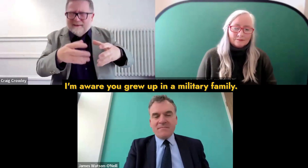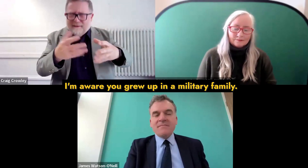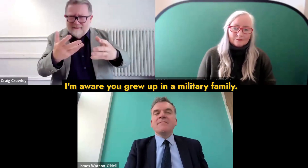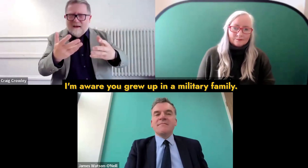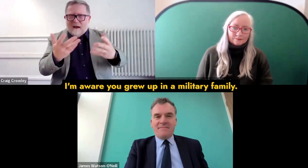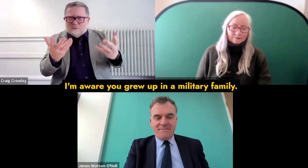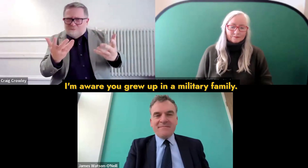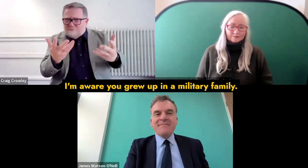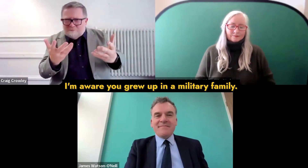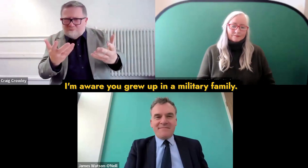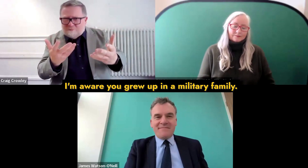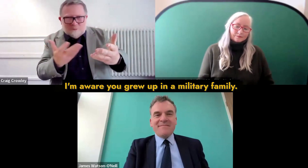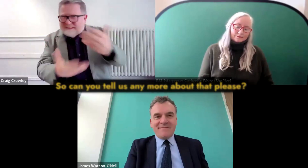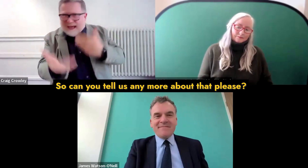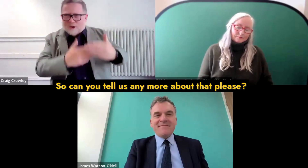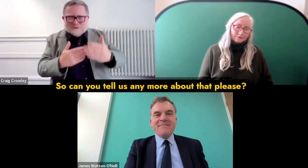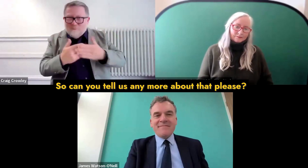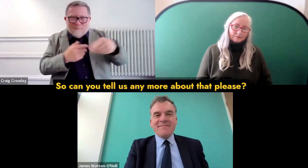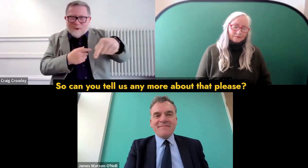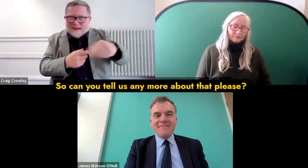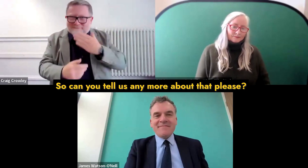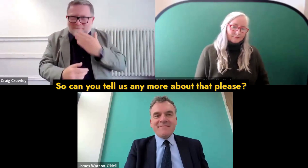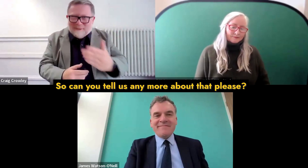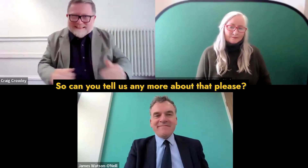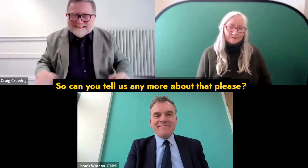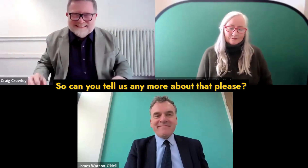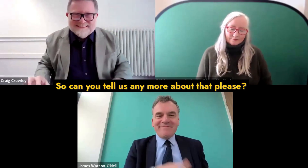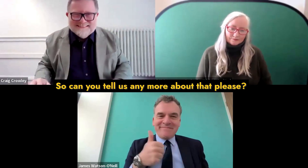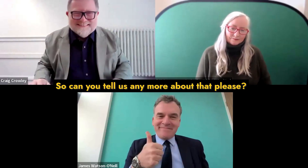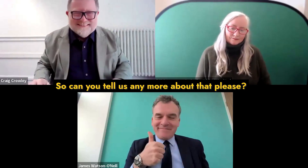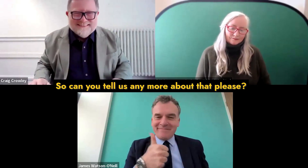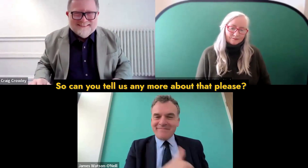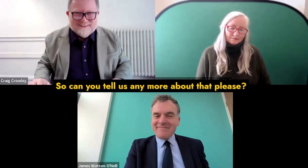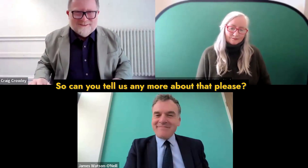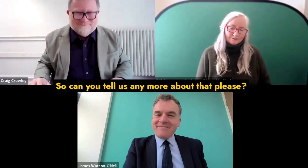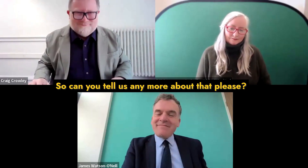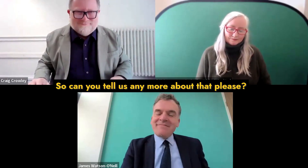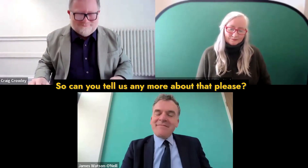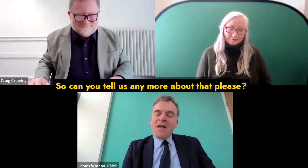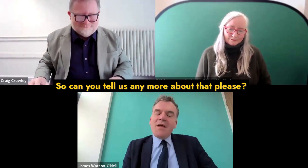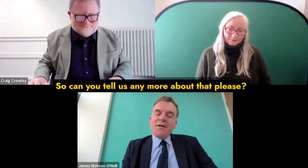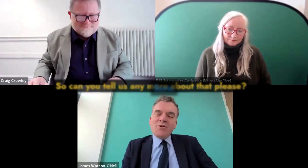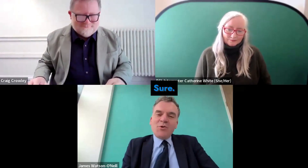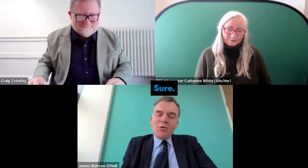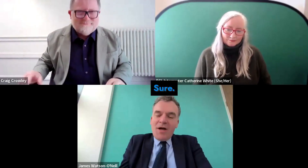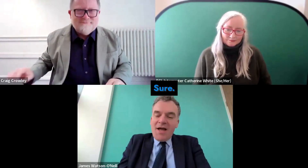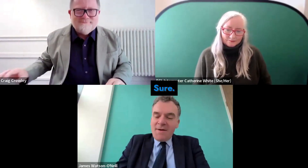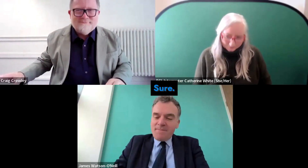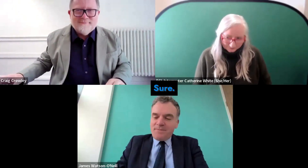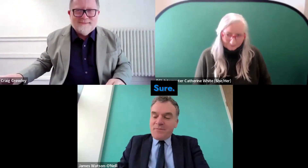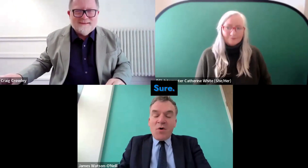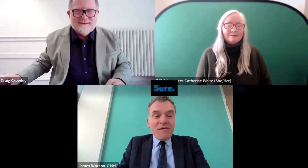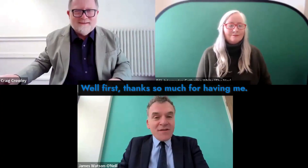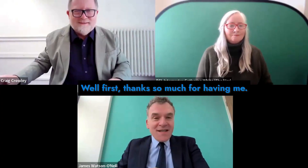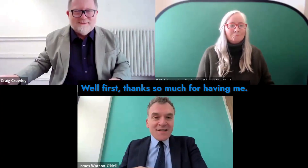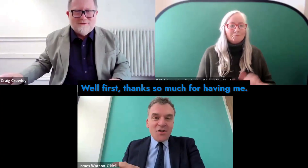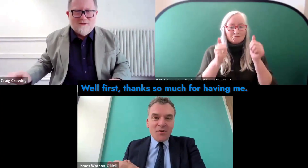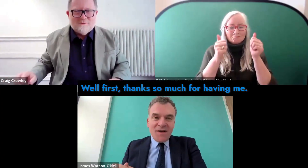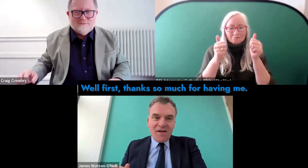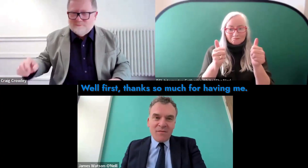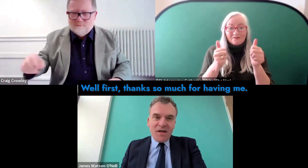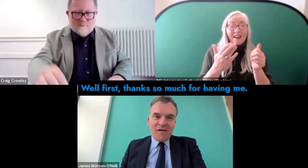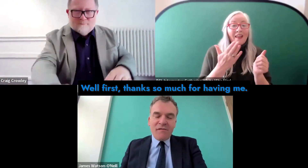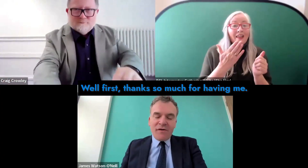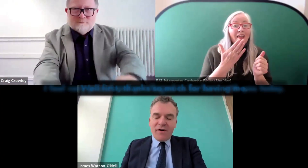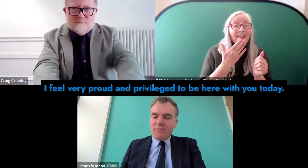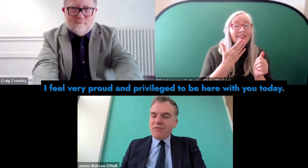a military family. So can you tell us any more about that, please? Sure. Well, first,